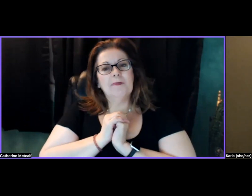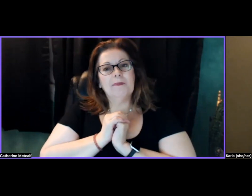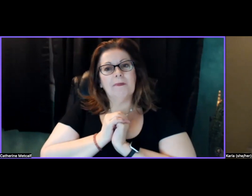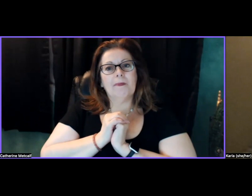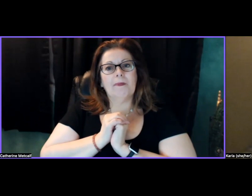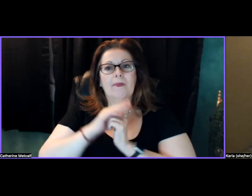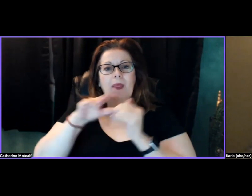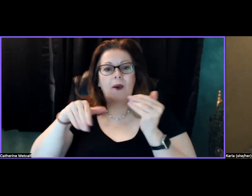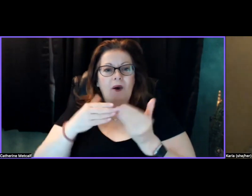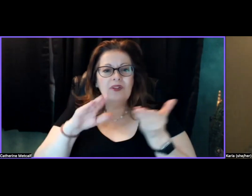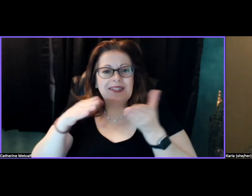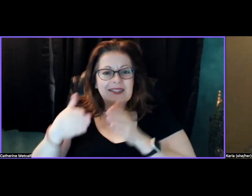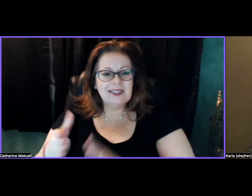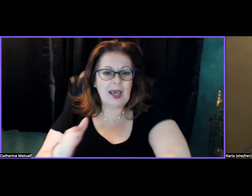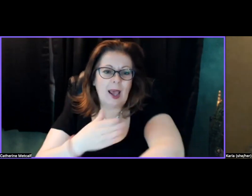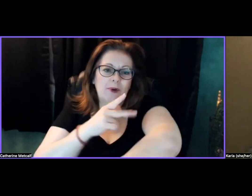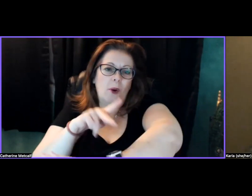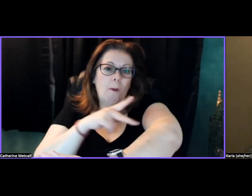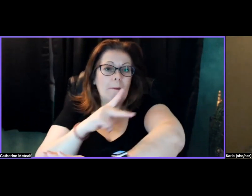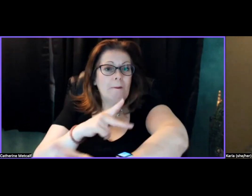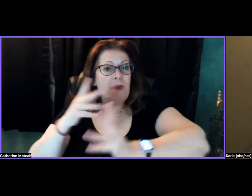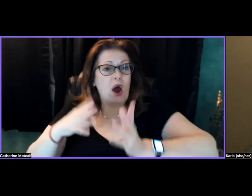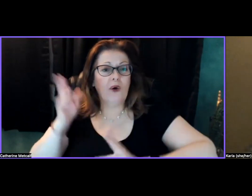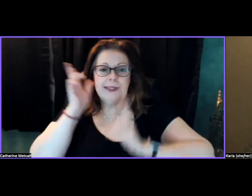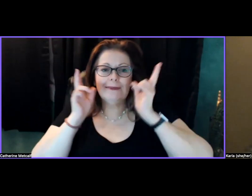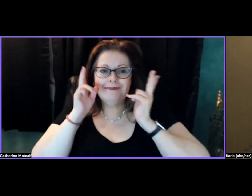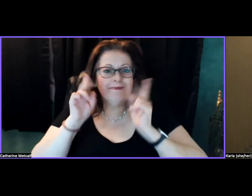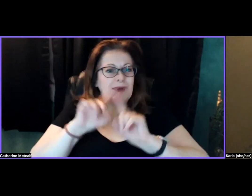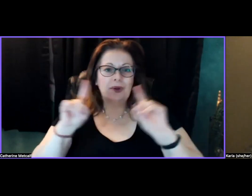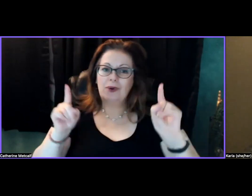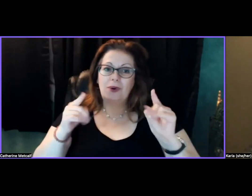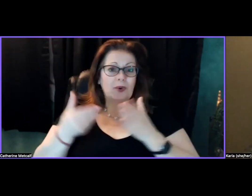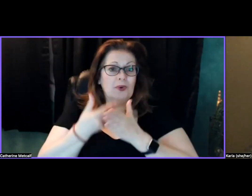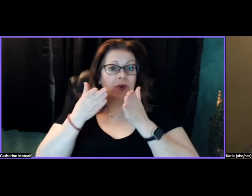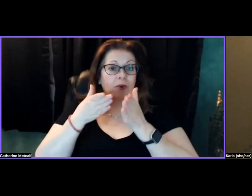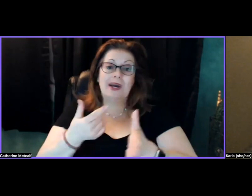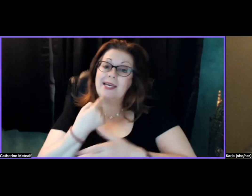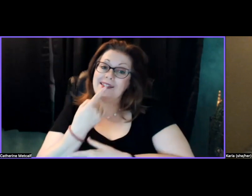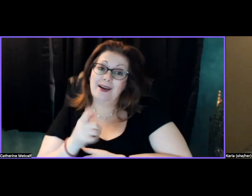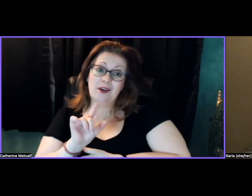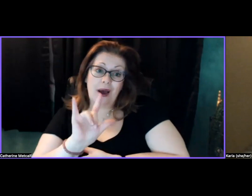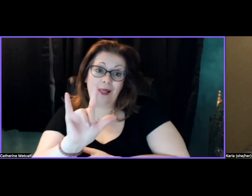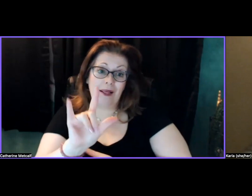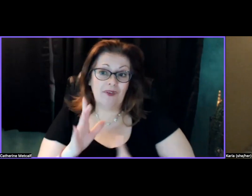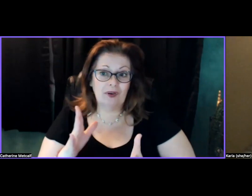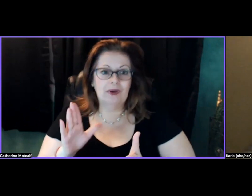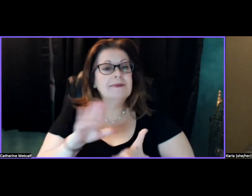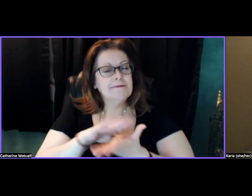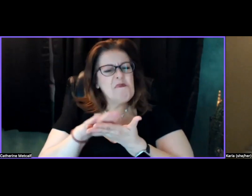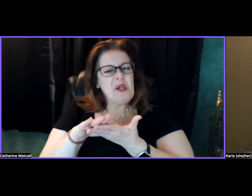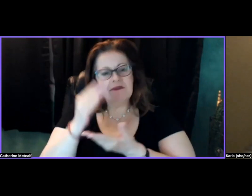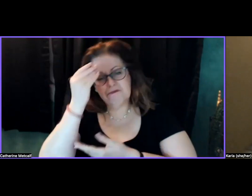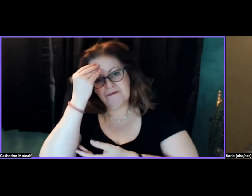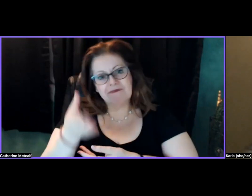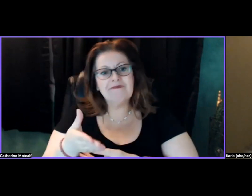All these dead poets at my ear and no original ways to say I love you. I'll say it plain. I love